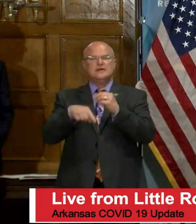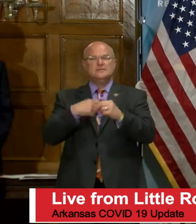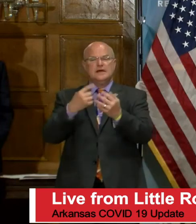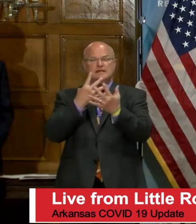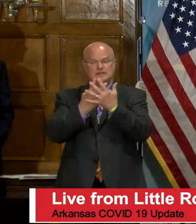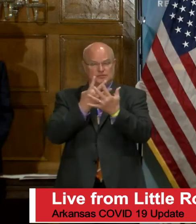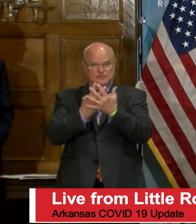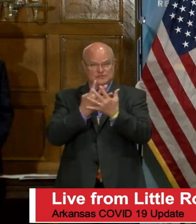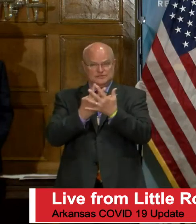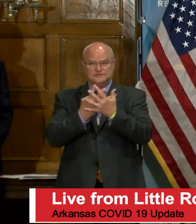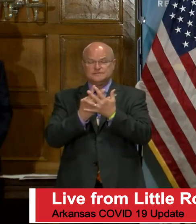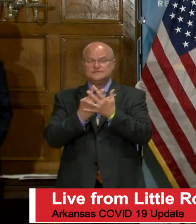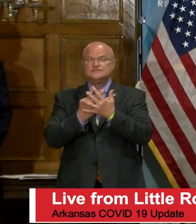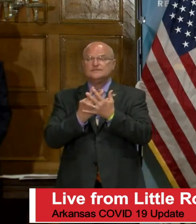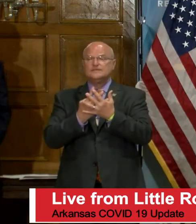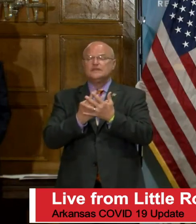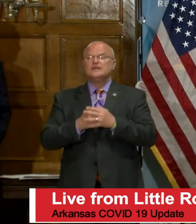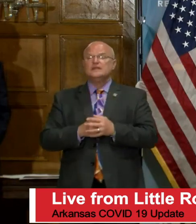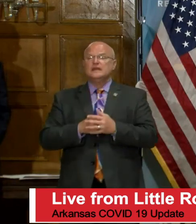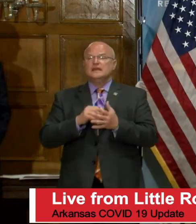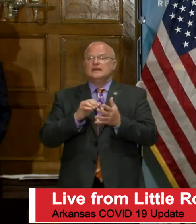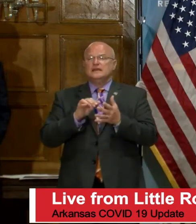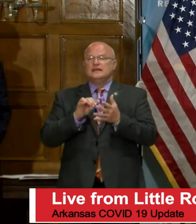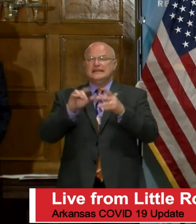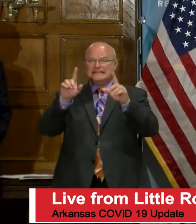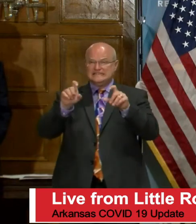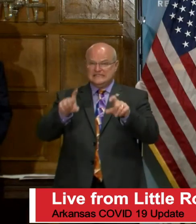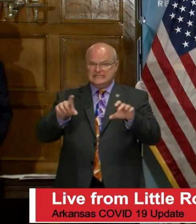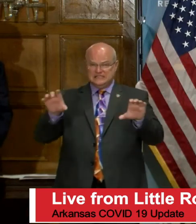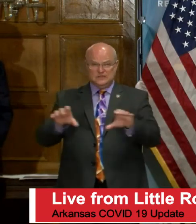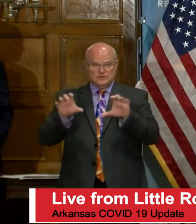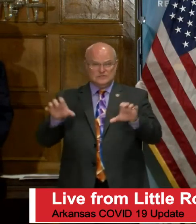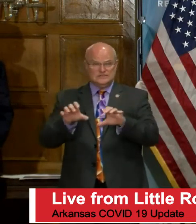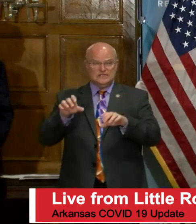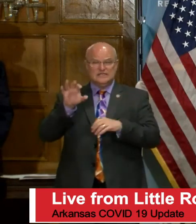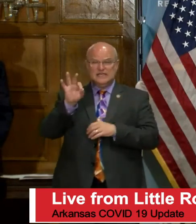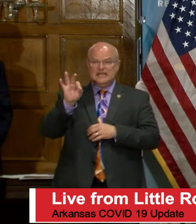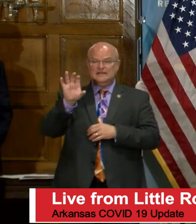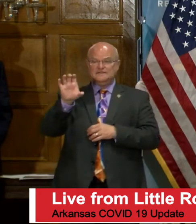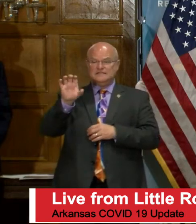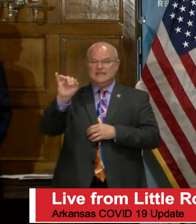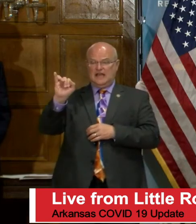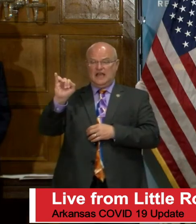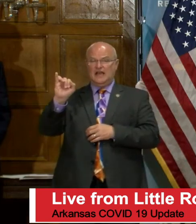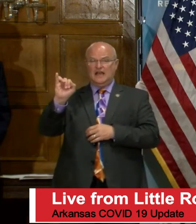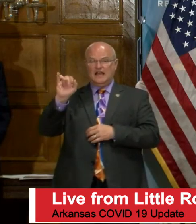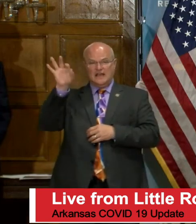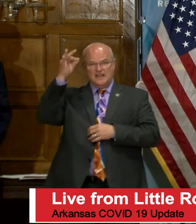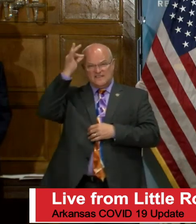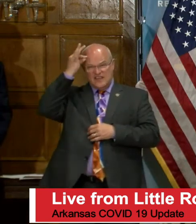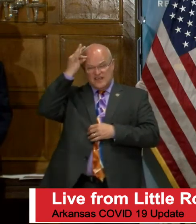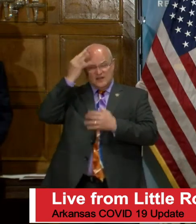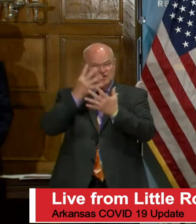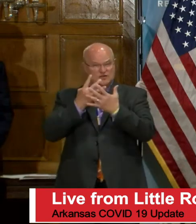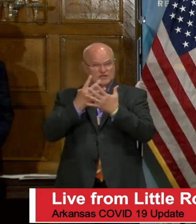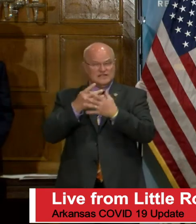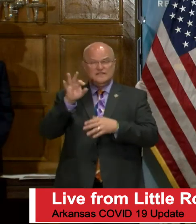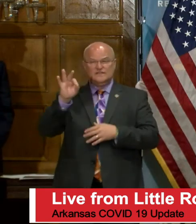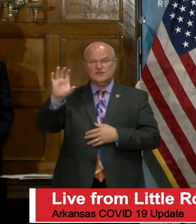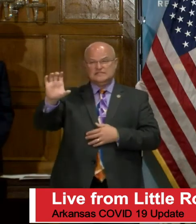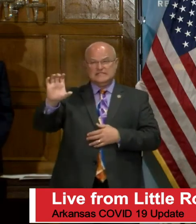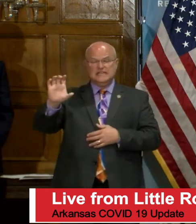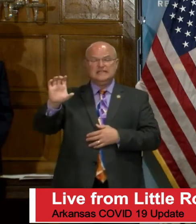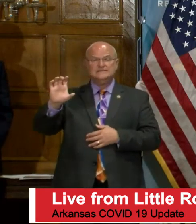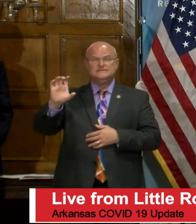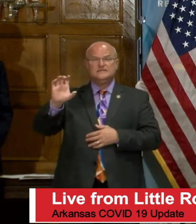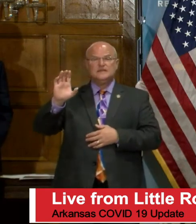our correctional facilities. The testing that was done at the FCI, the Federal Correctional Institute in Forest